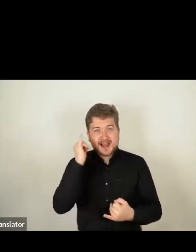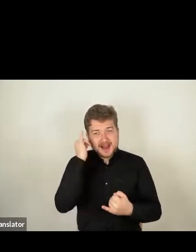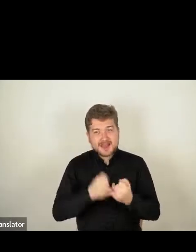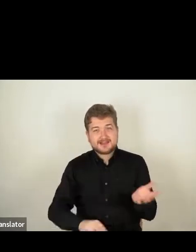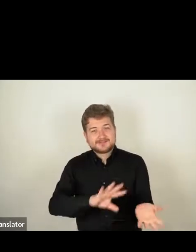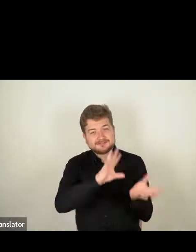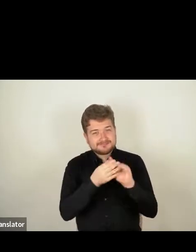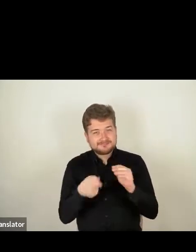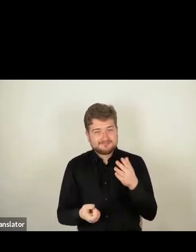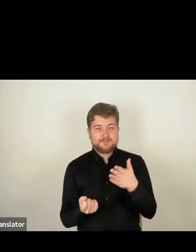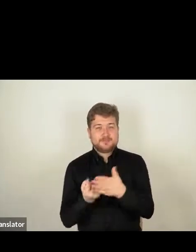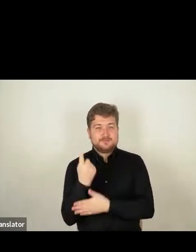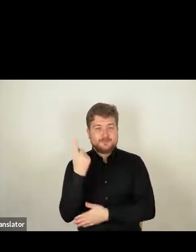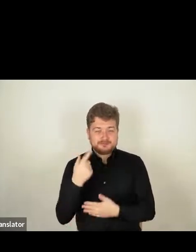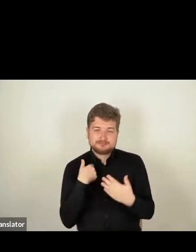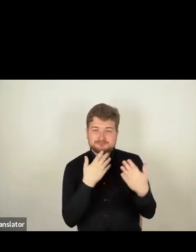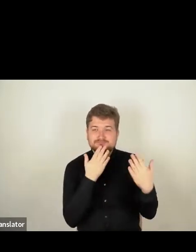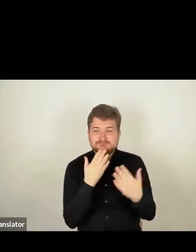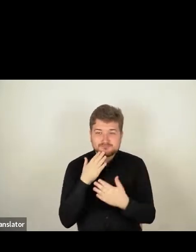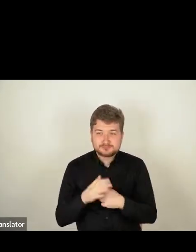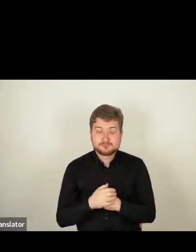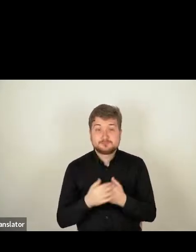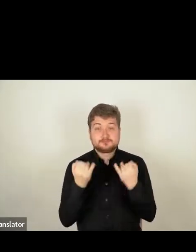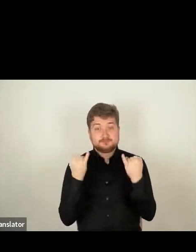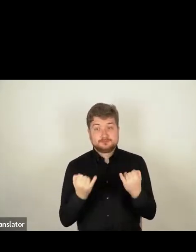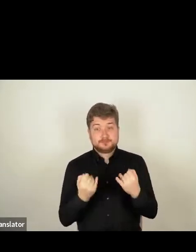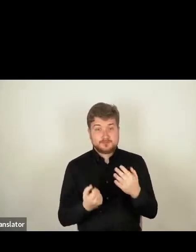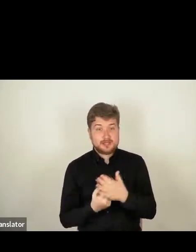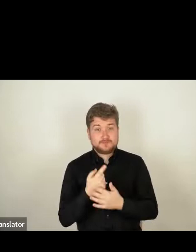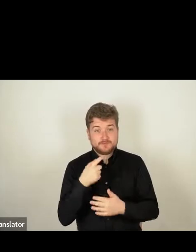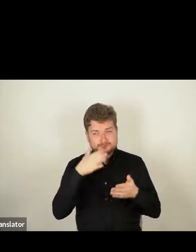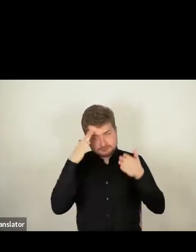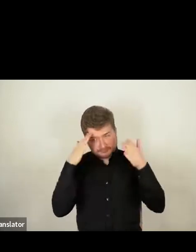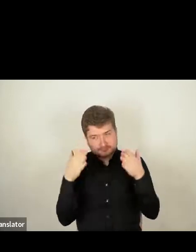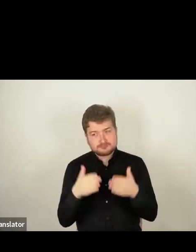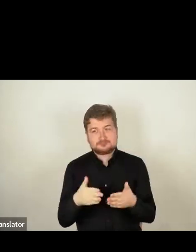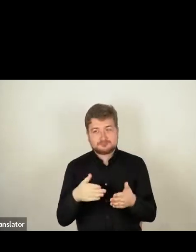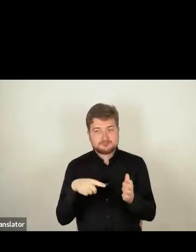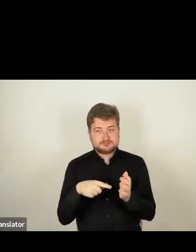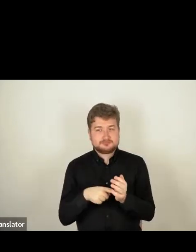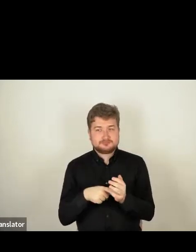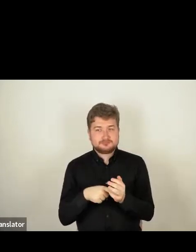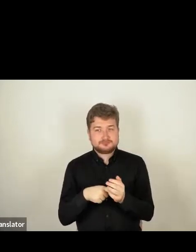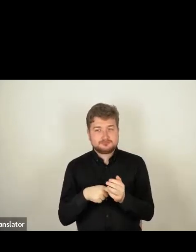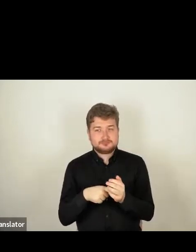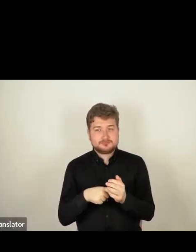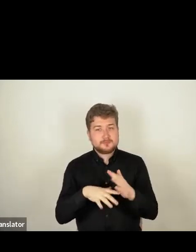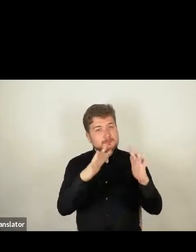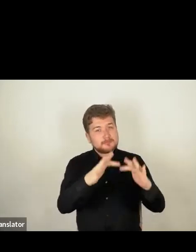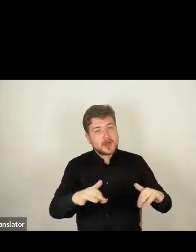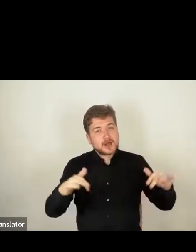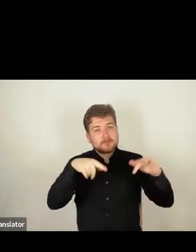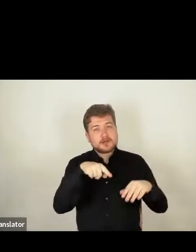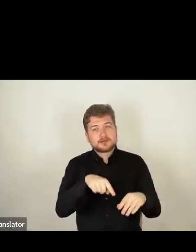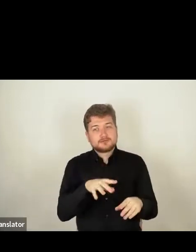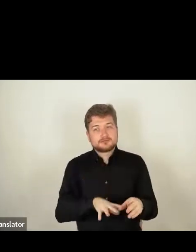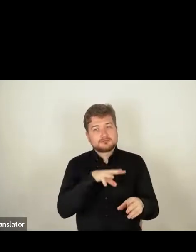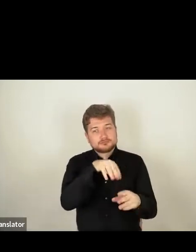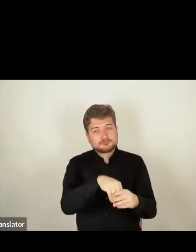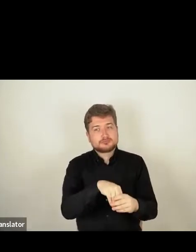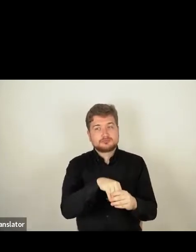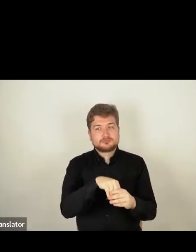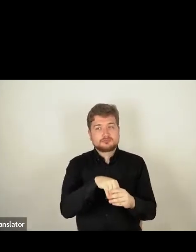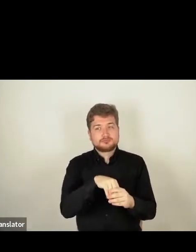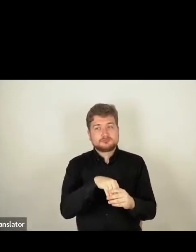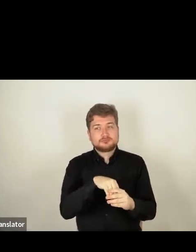that is devoted to the presentation of the publication on gender sensitive parliaments that was done by my team. Thanks a lot,